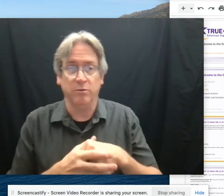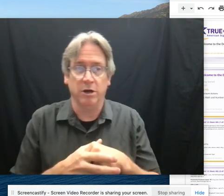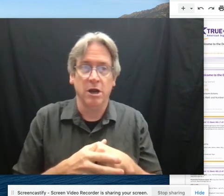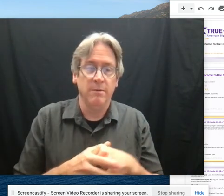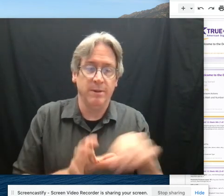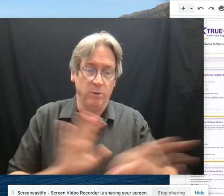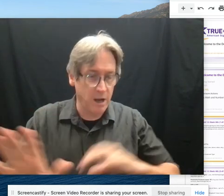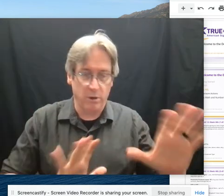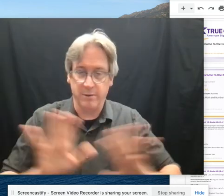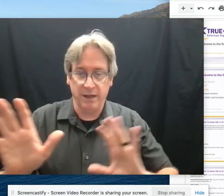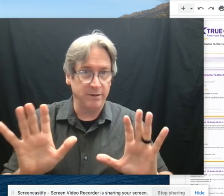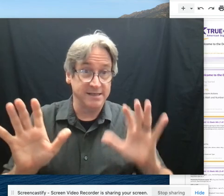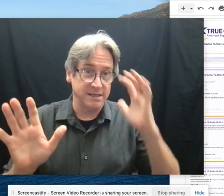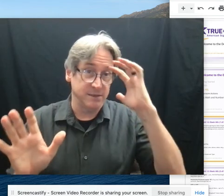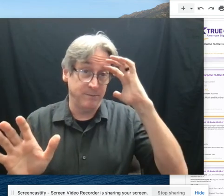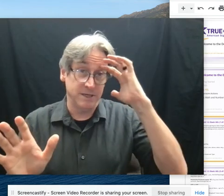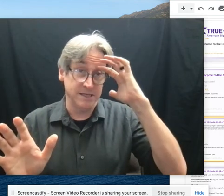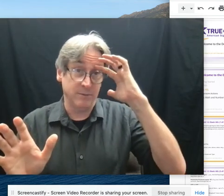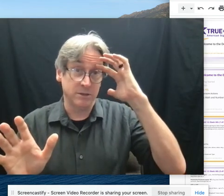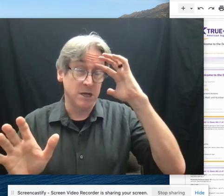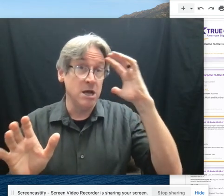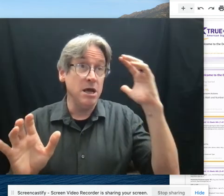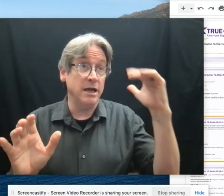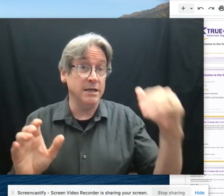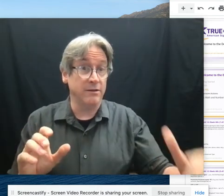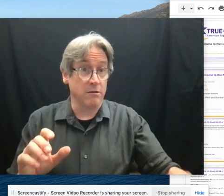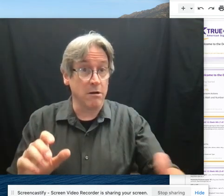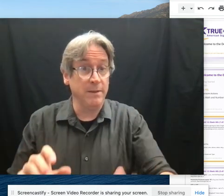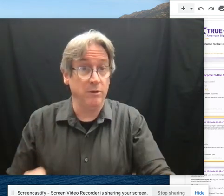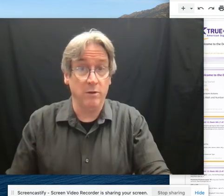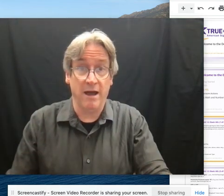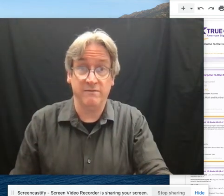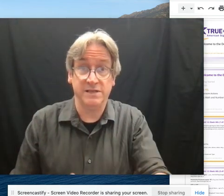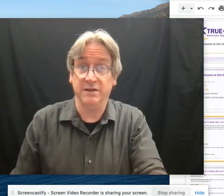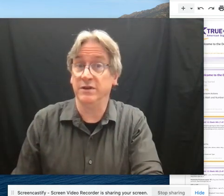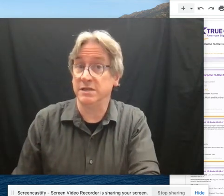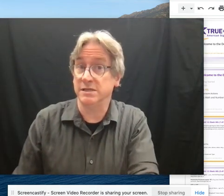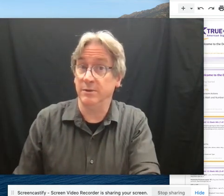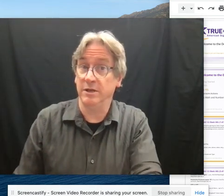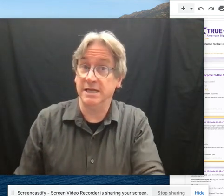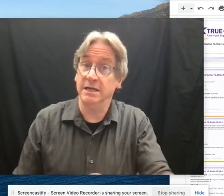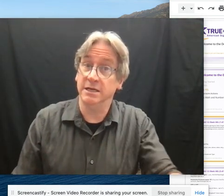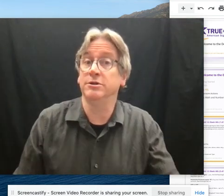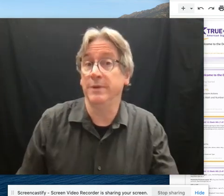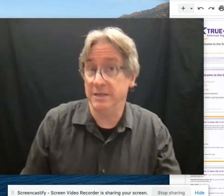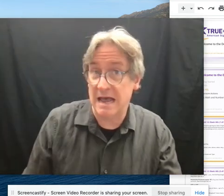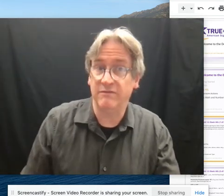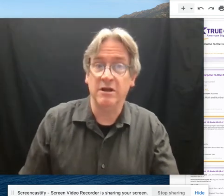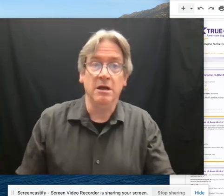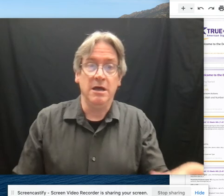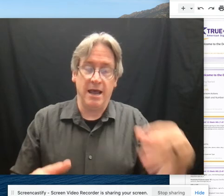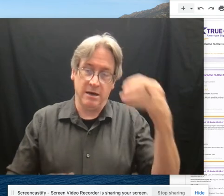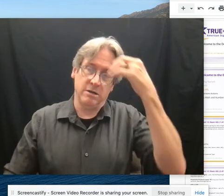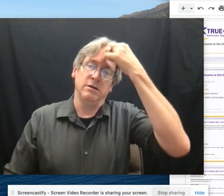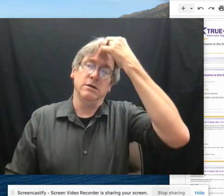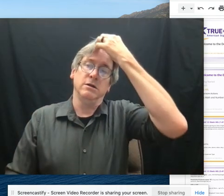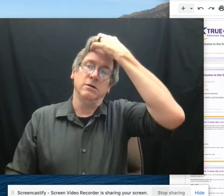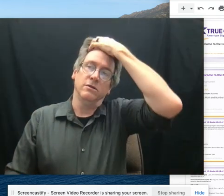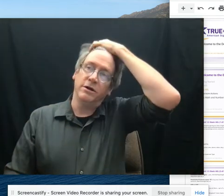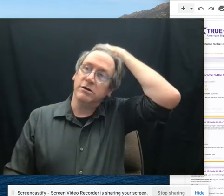community, where people will not want to be labeled as disabled, and yet there are people who have significant disabilities in addition to being deaf.